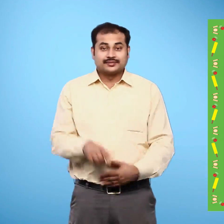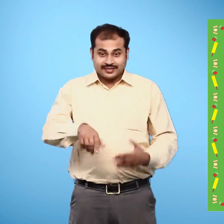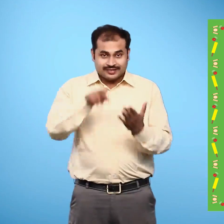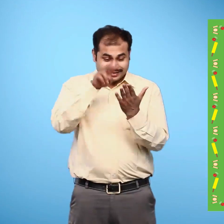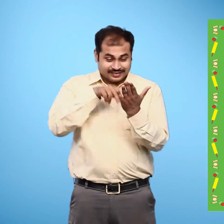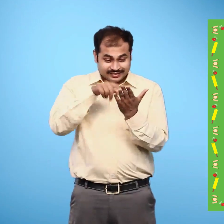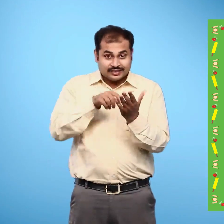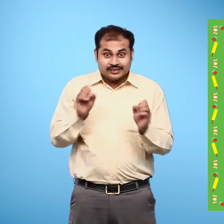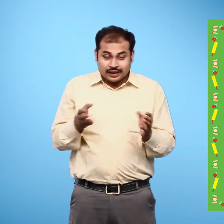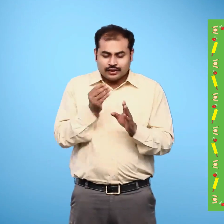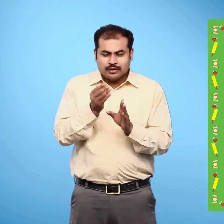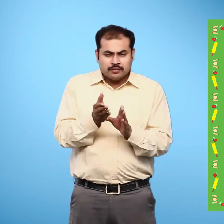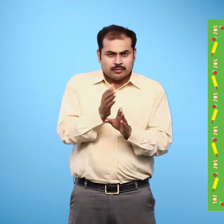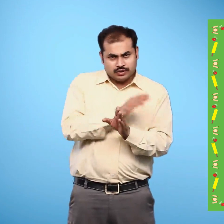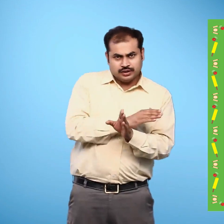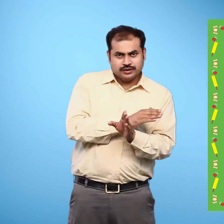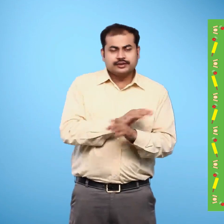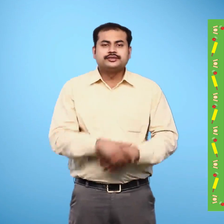Before reading this page,